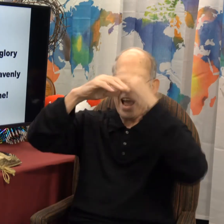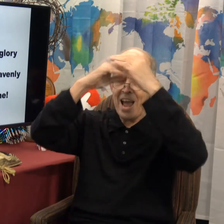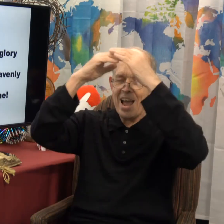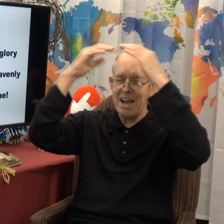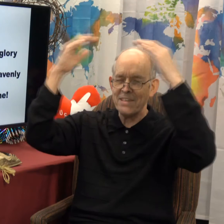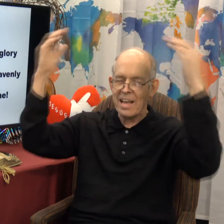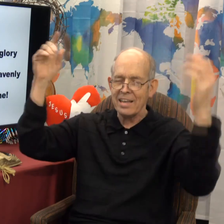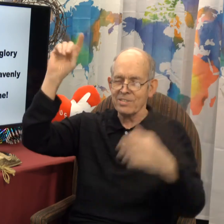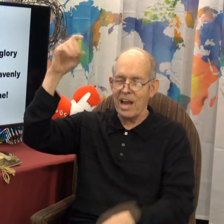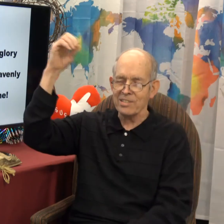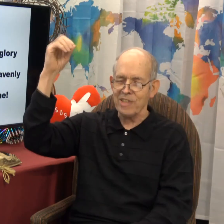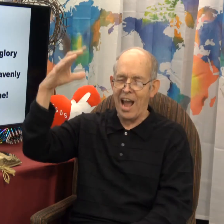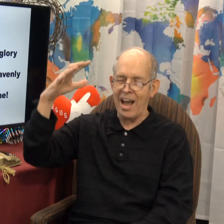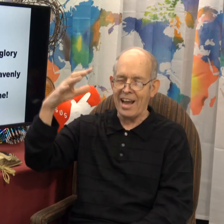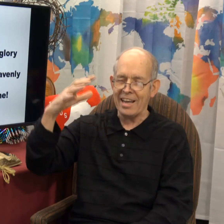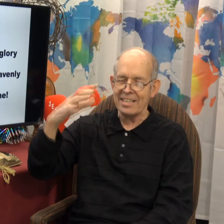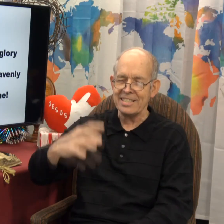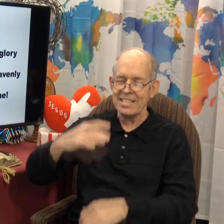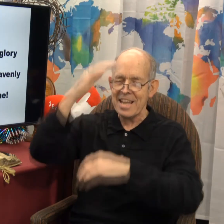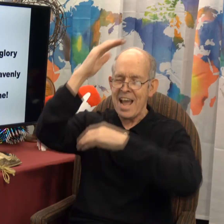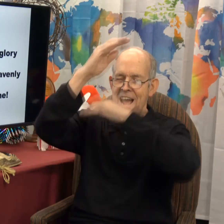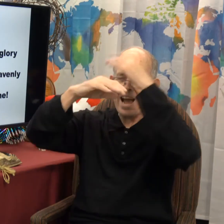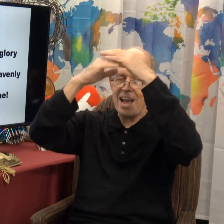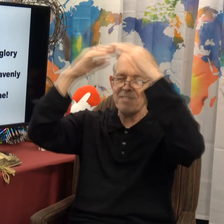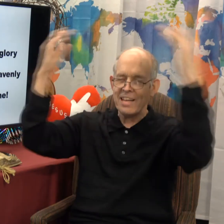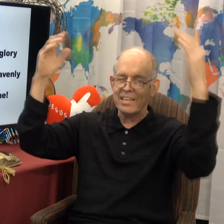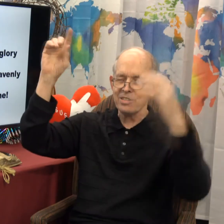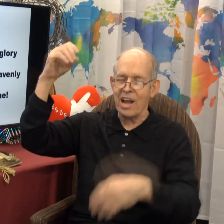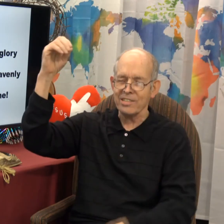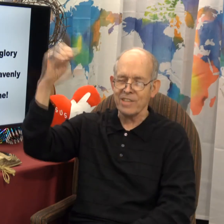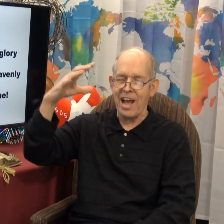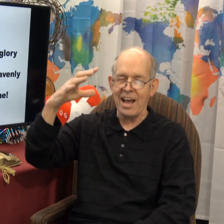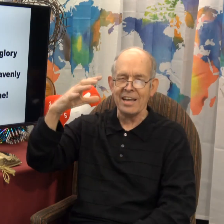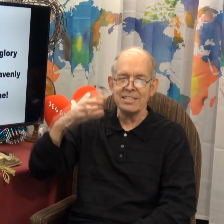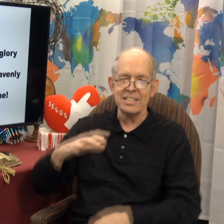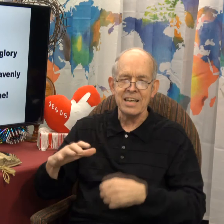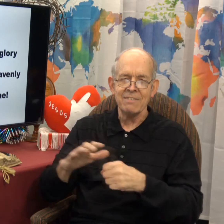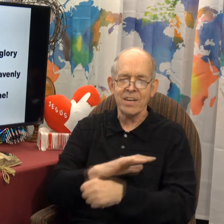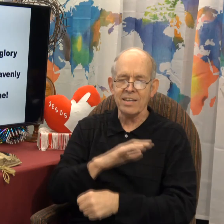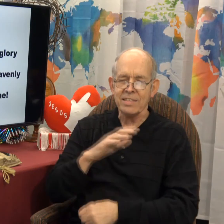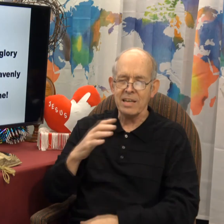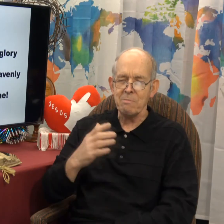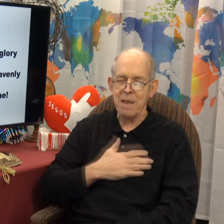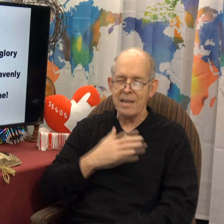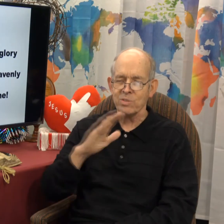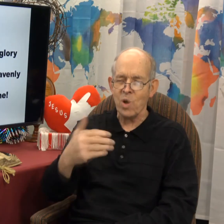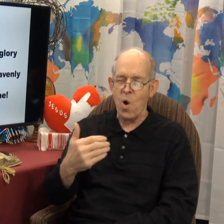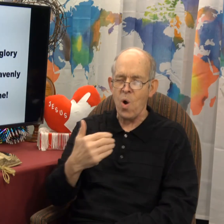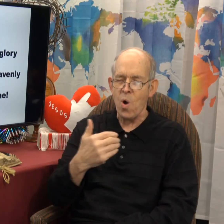mine. Everybody's just done. Everybody's just done. Floating my